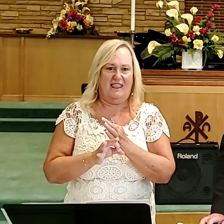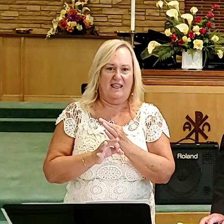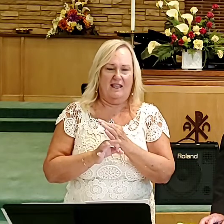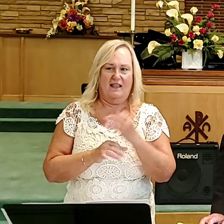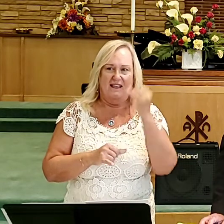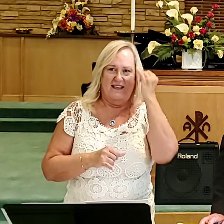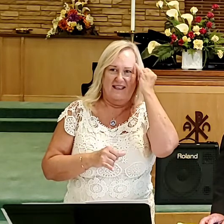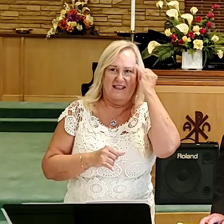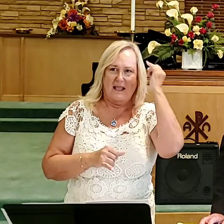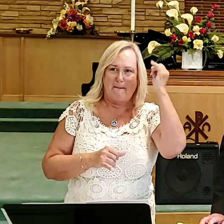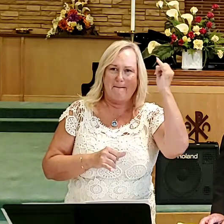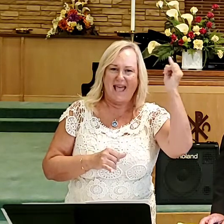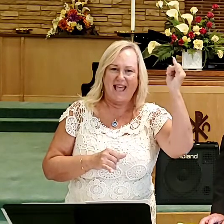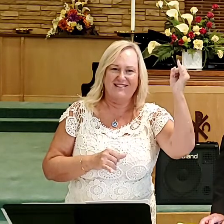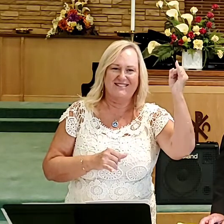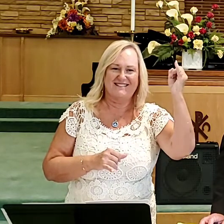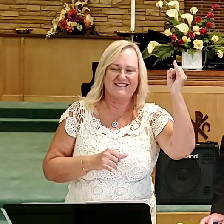Imagine.